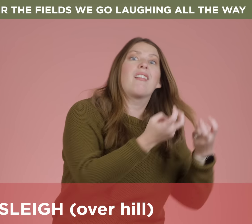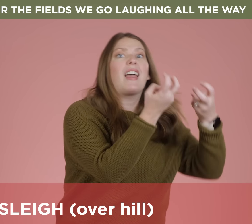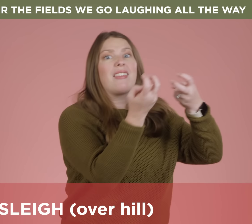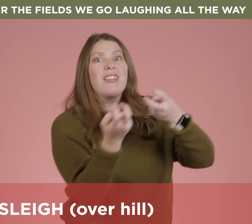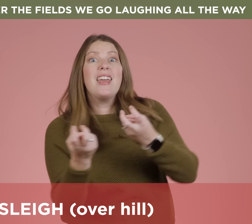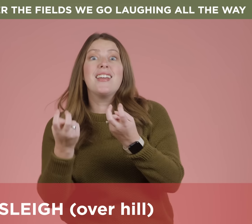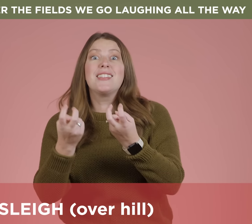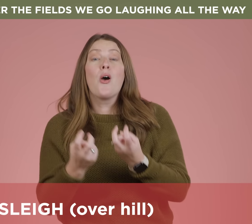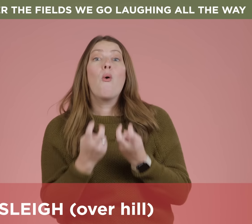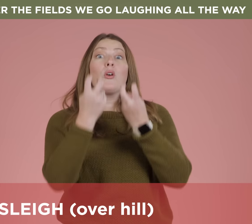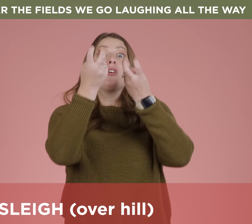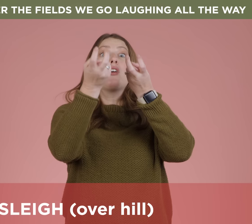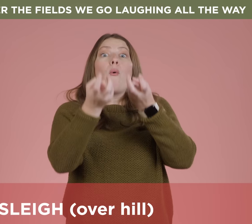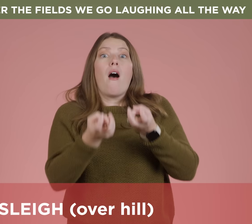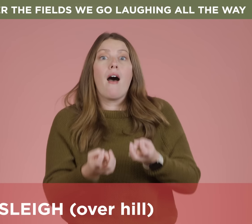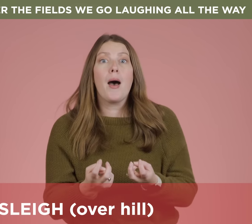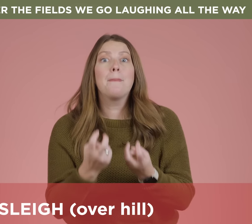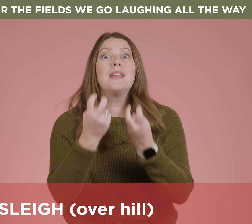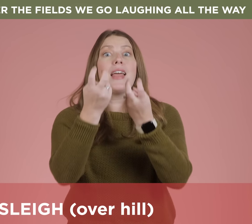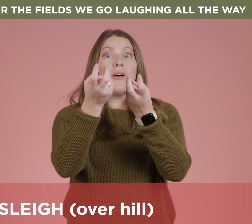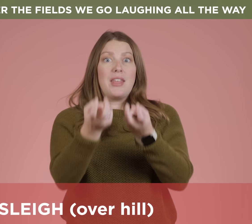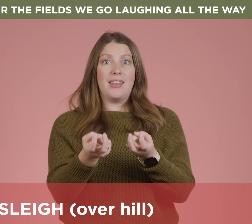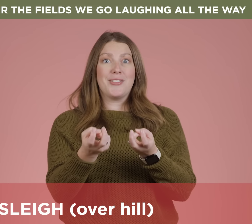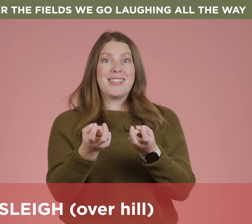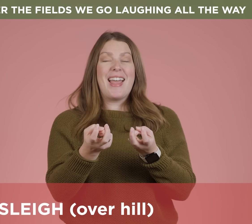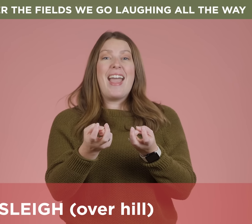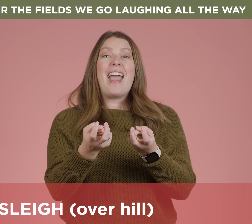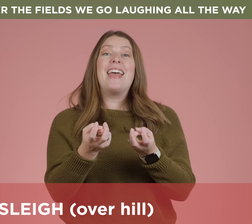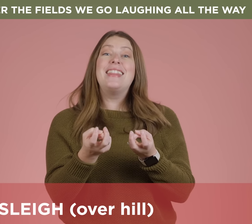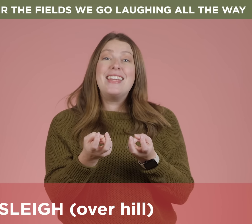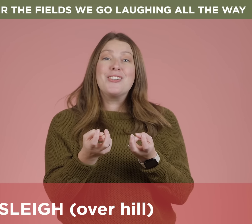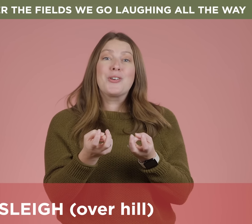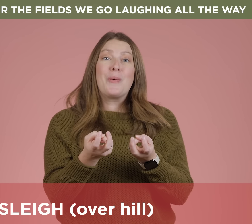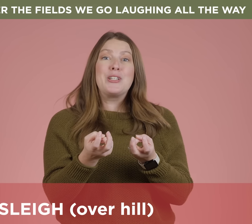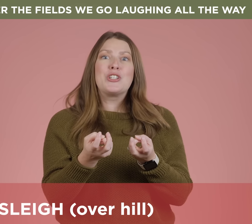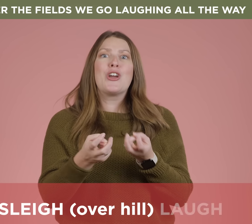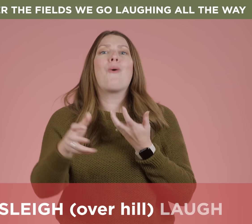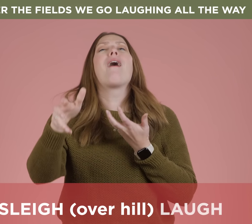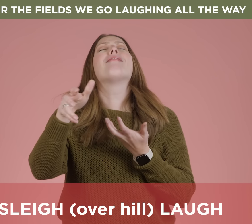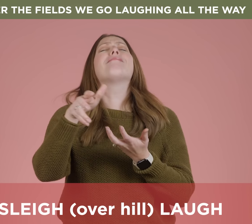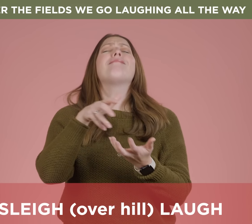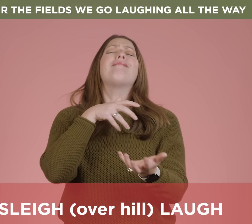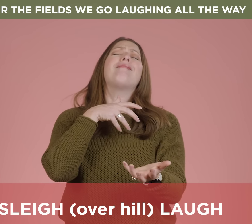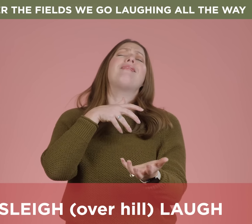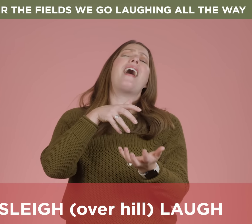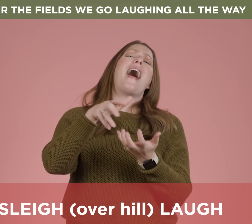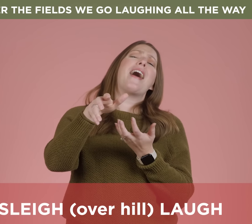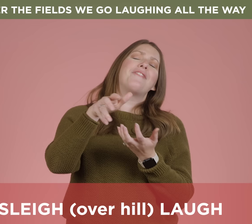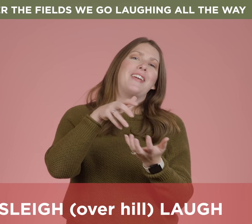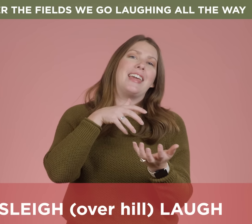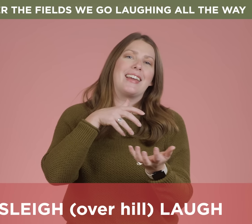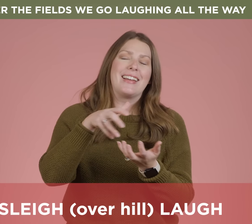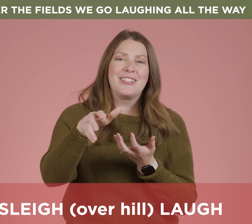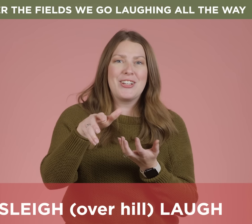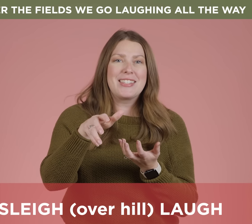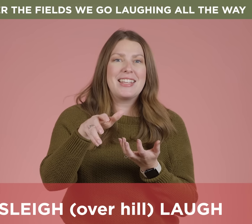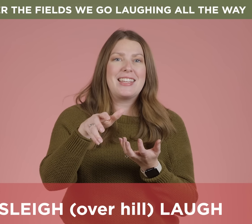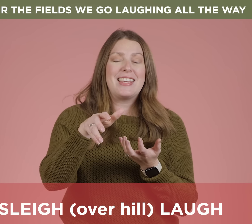like this, or you can go up and down the hills. And then you're going to show laughing, just like